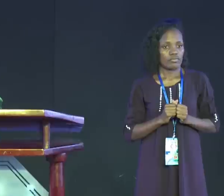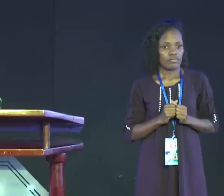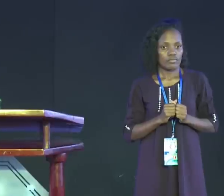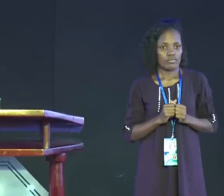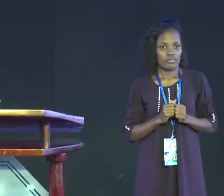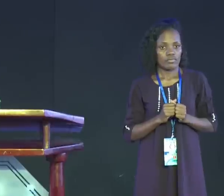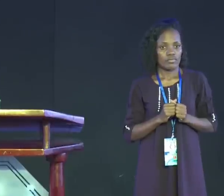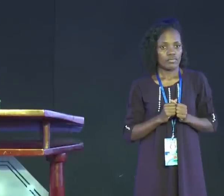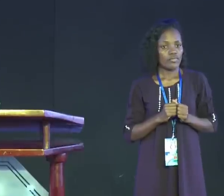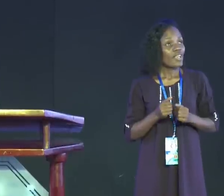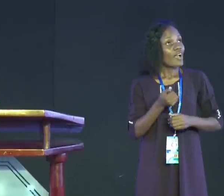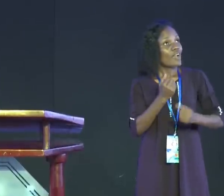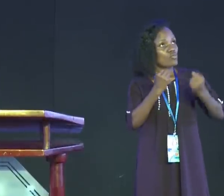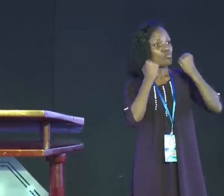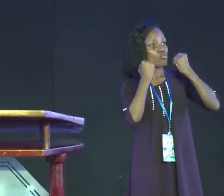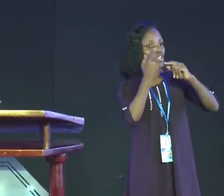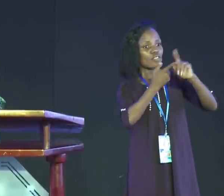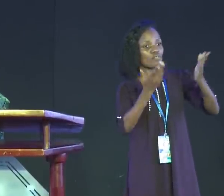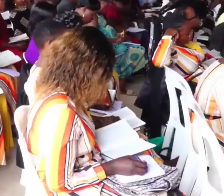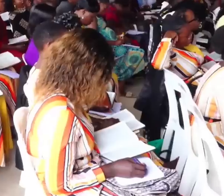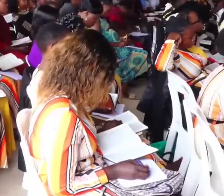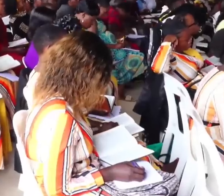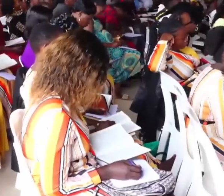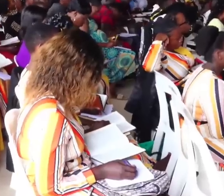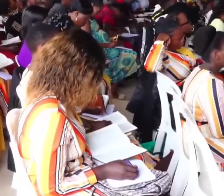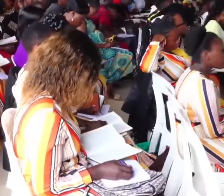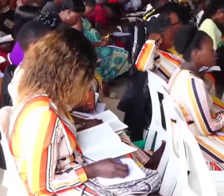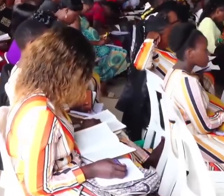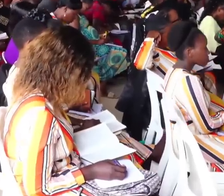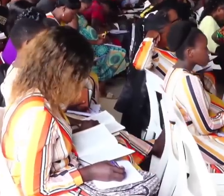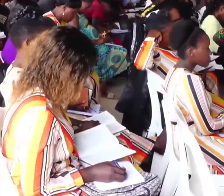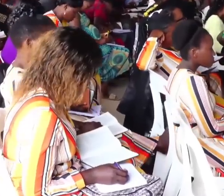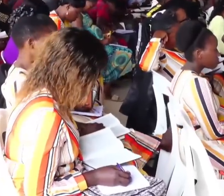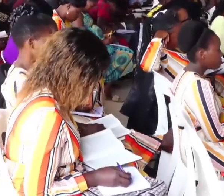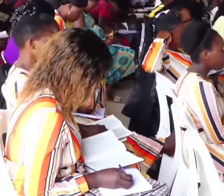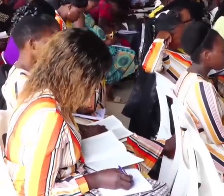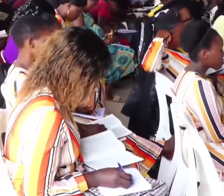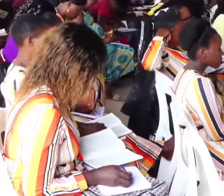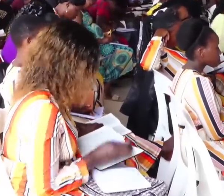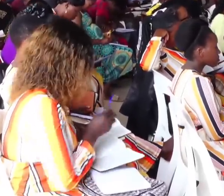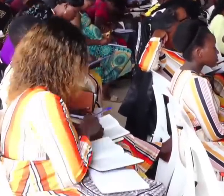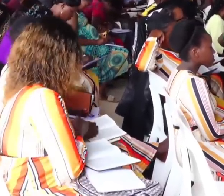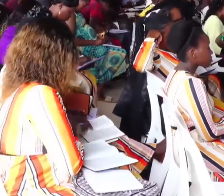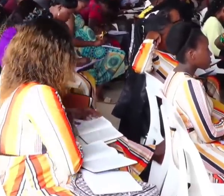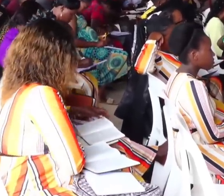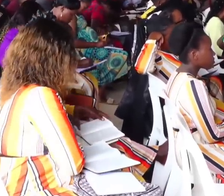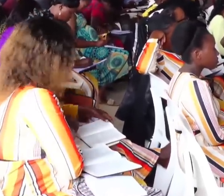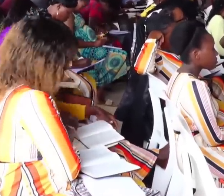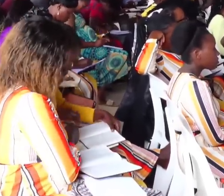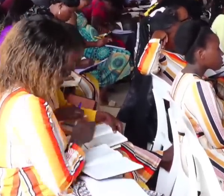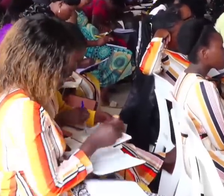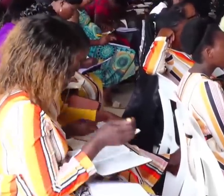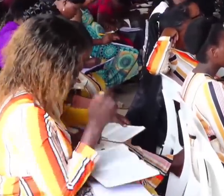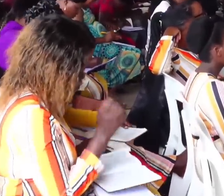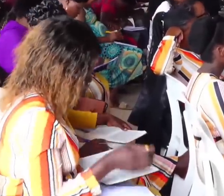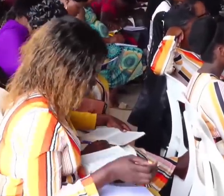Gali mukama gasindika. The strength that the Lord gives. Paulo yeyongera maso nagamba abantu